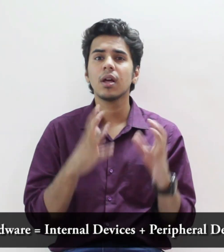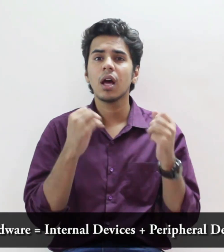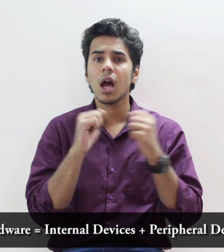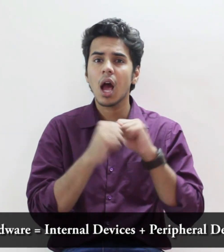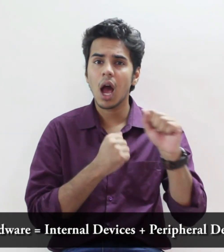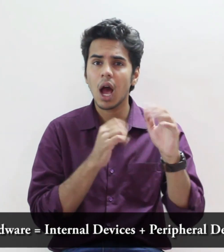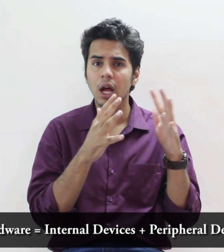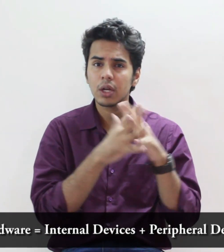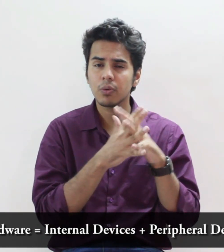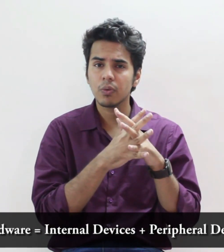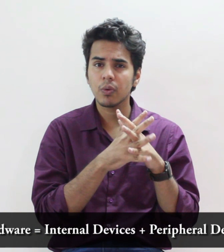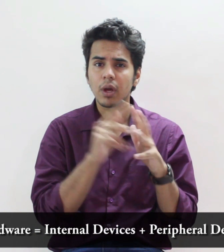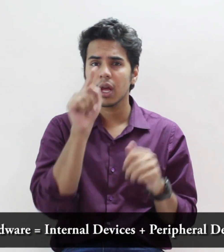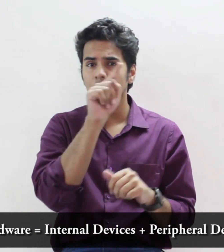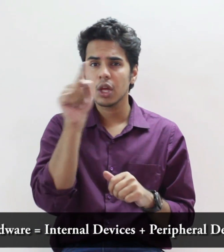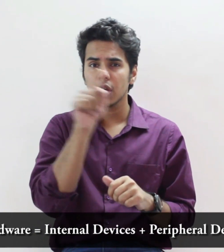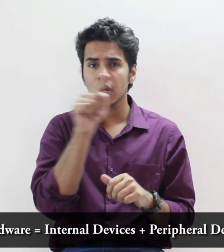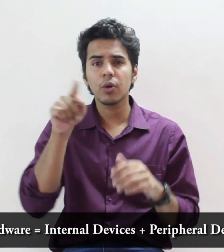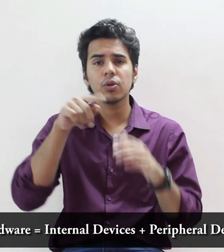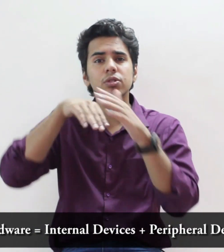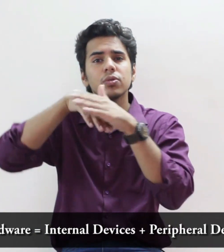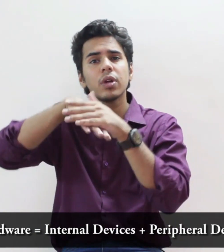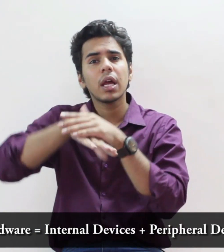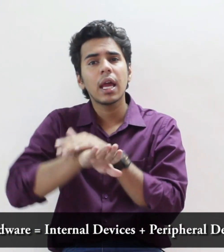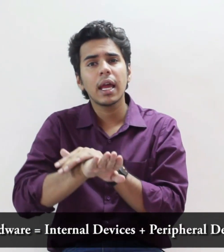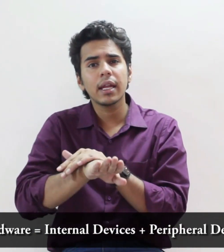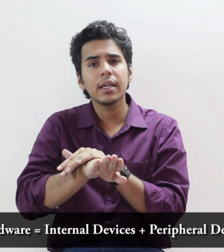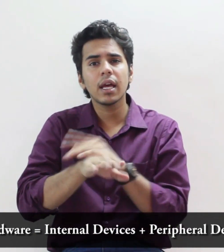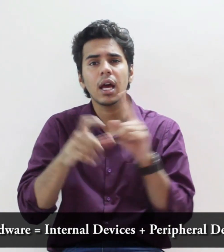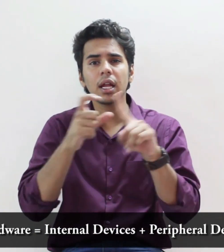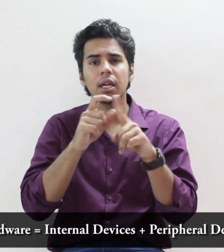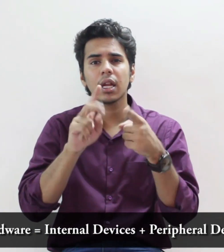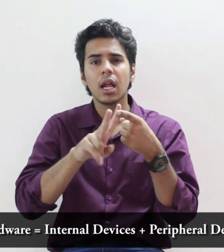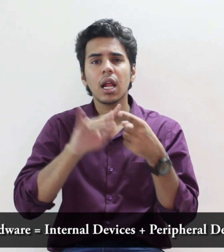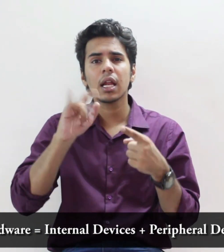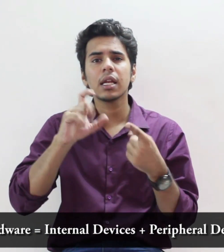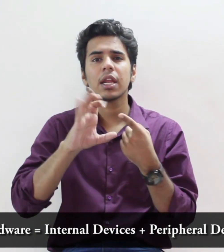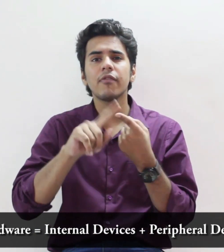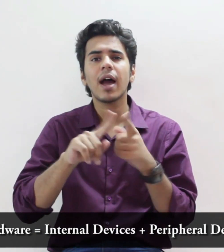Hardware is equal to internal devices plus peripheral devices.